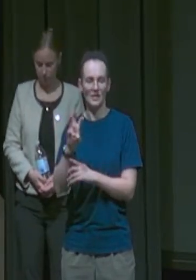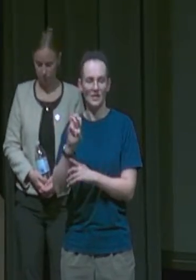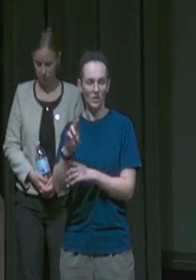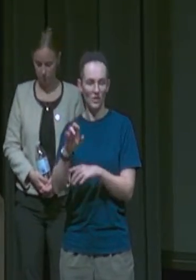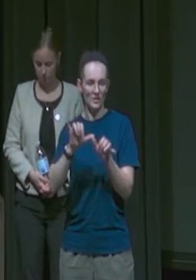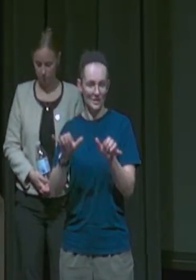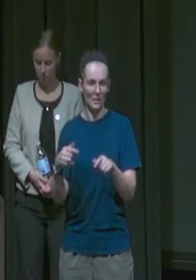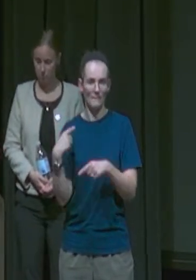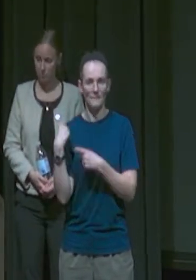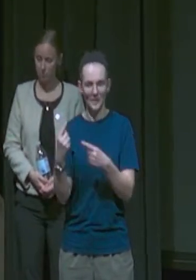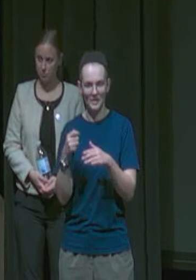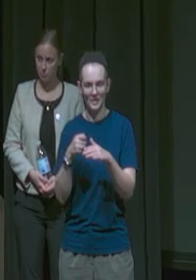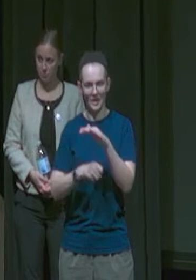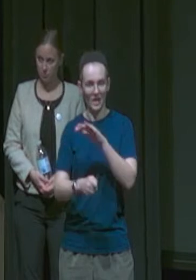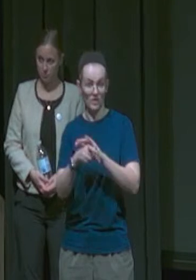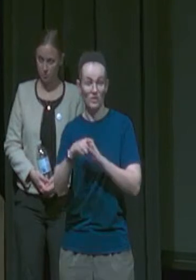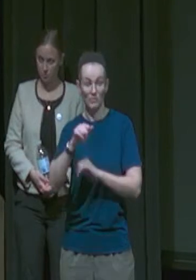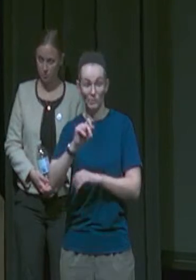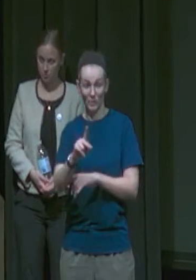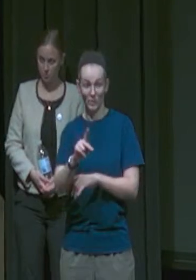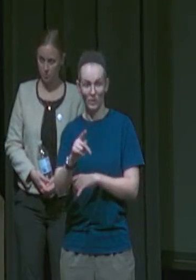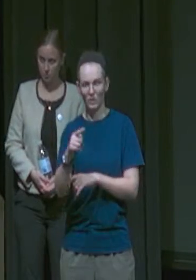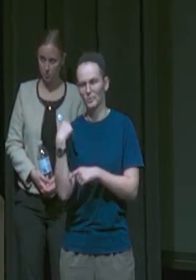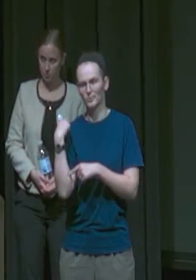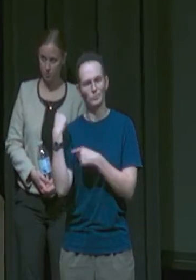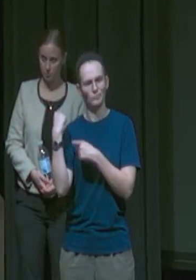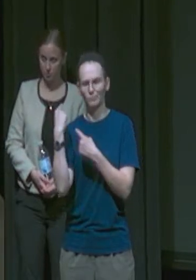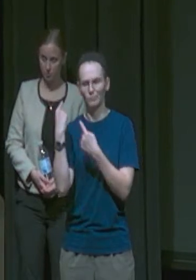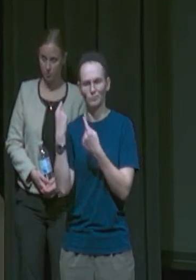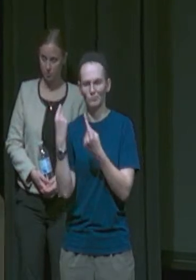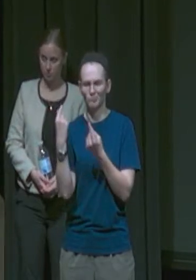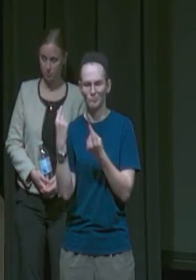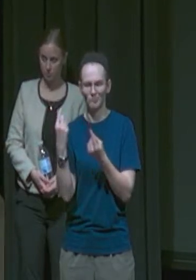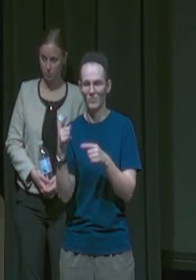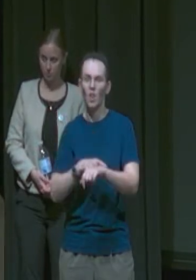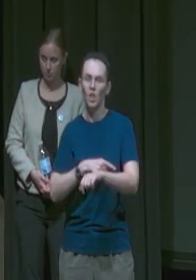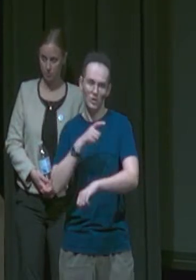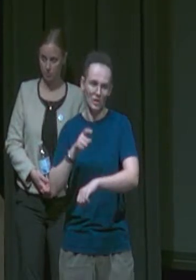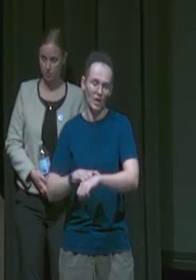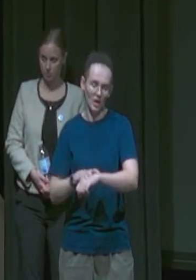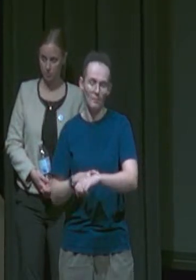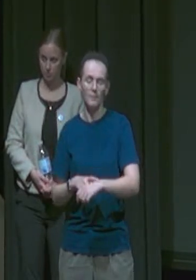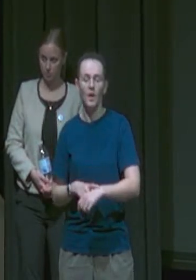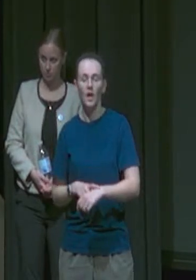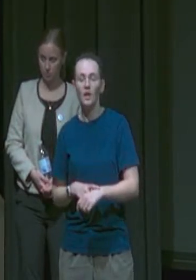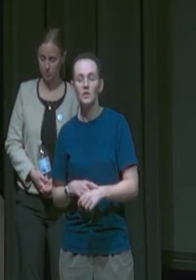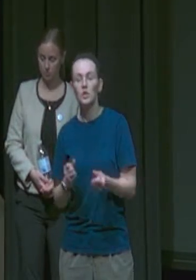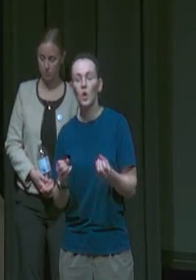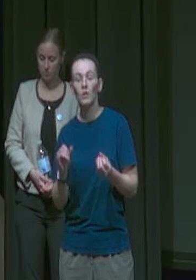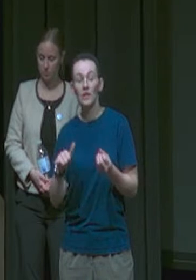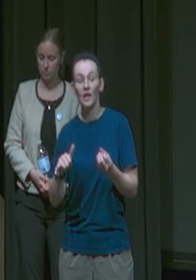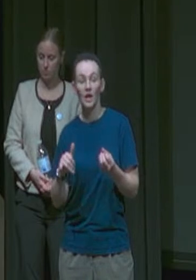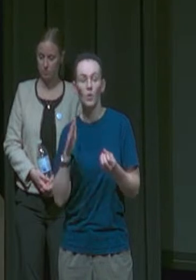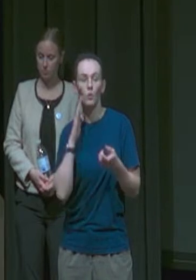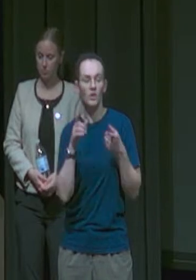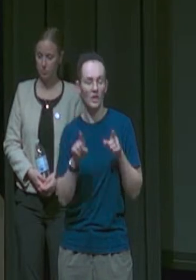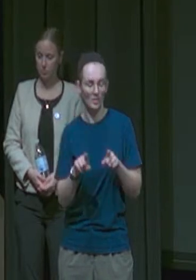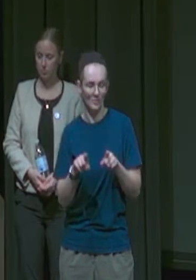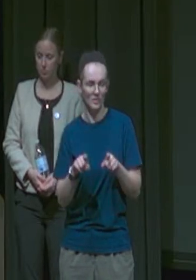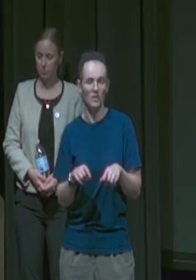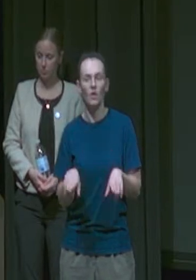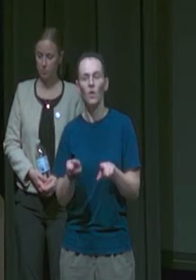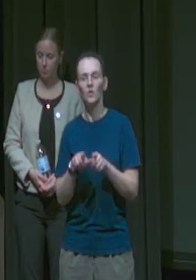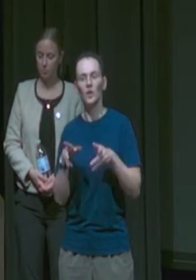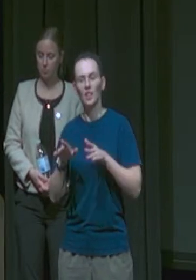has been under Gorge Metro Park for, a very long time. So that's going to happen. It